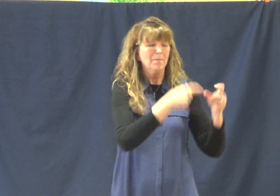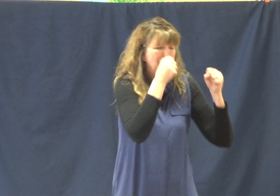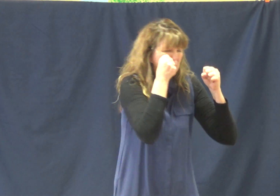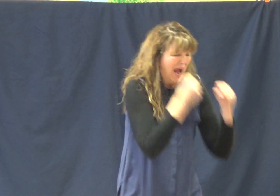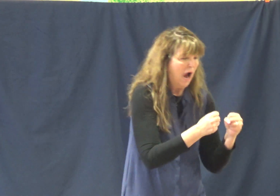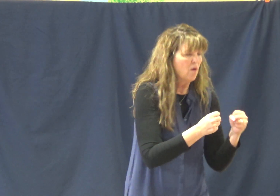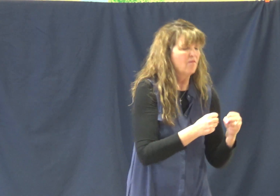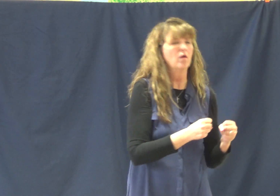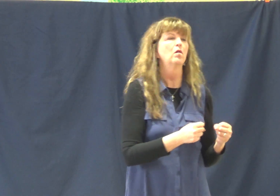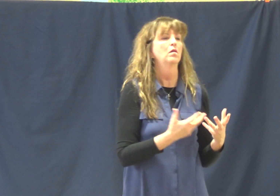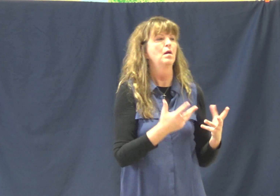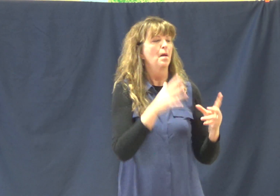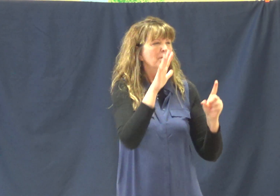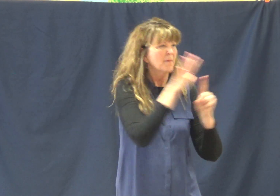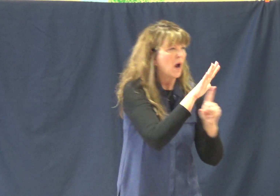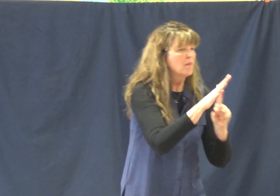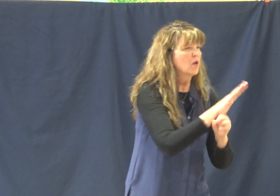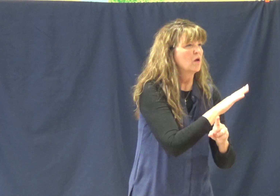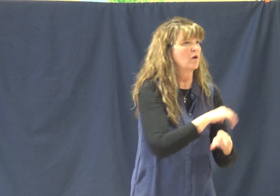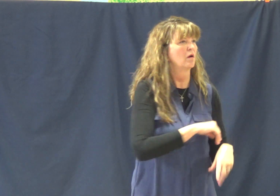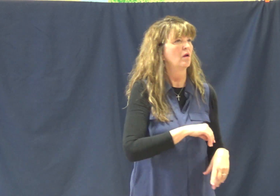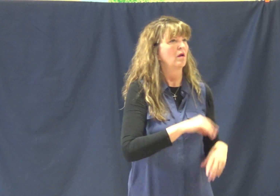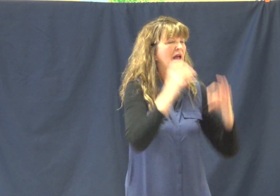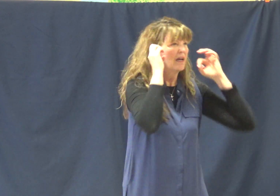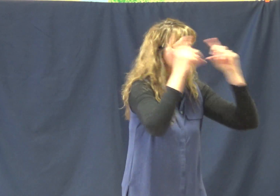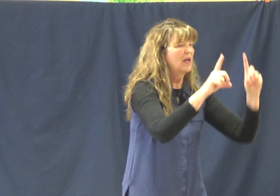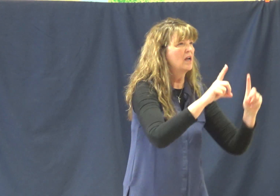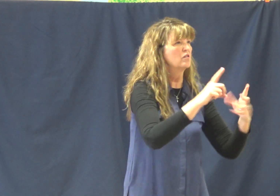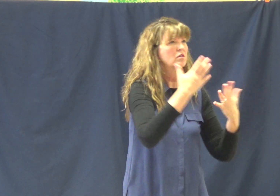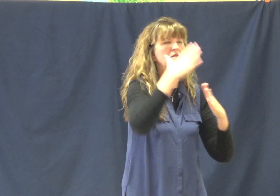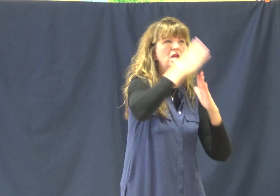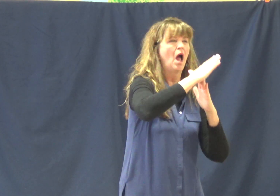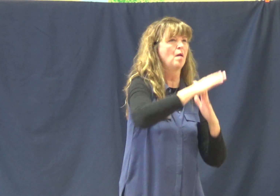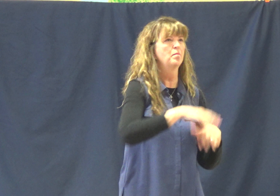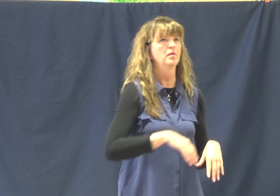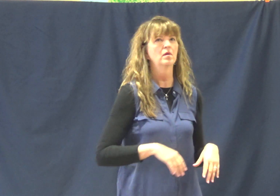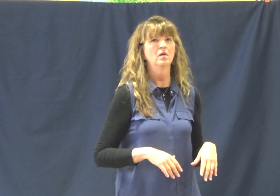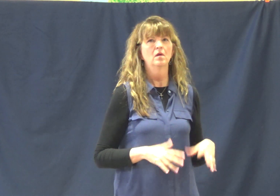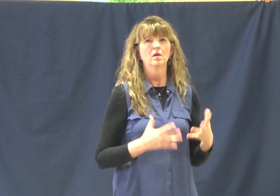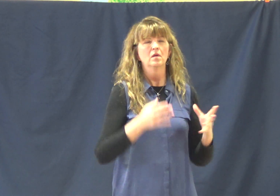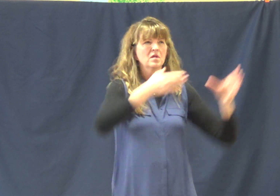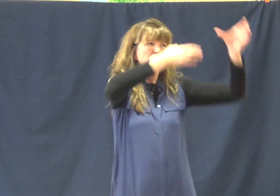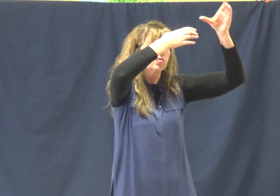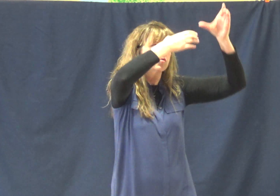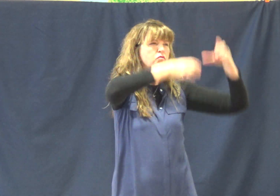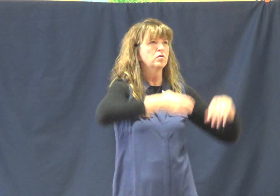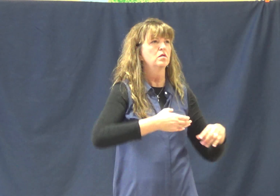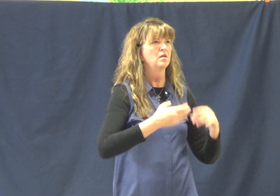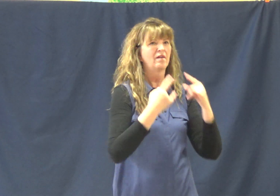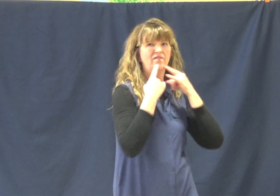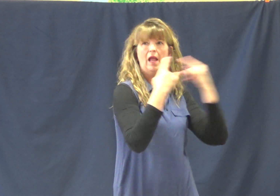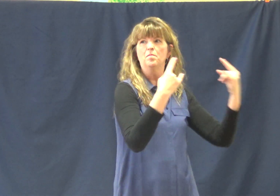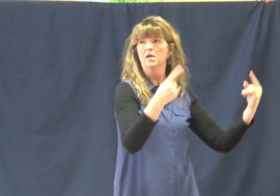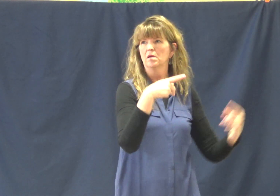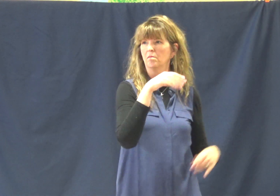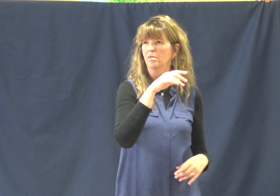and very well-known and powerful Pharisee. He had the best education, very